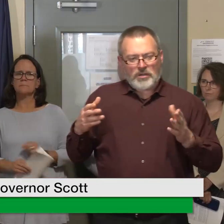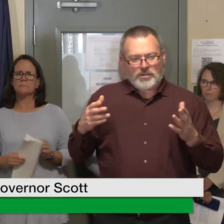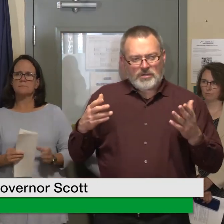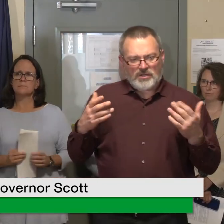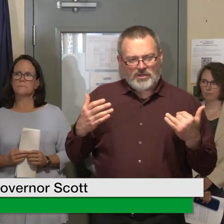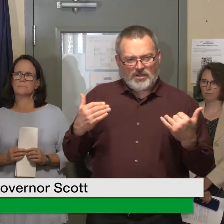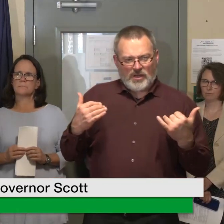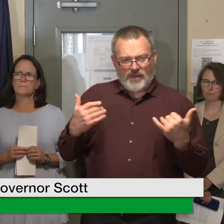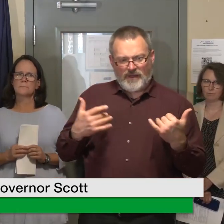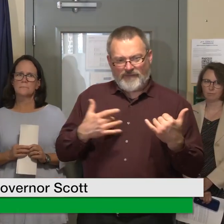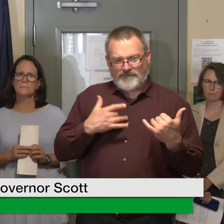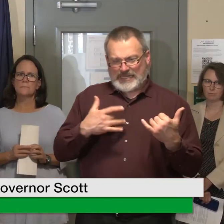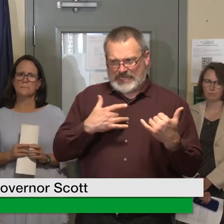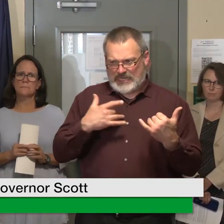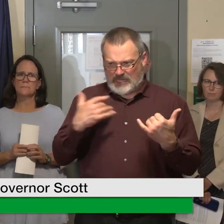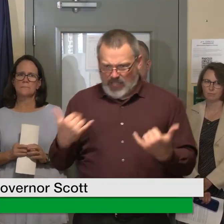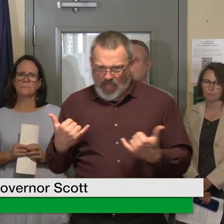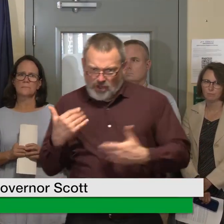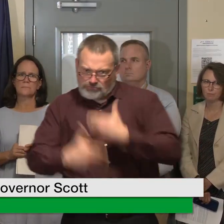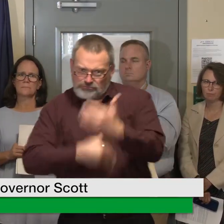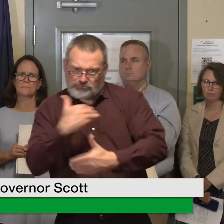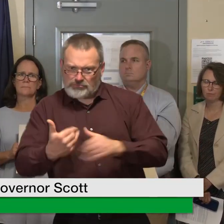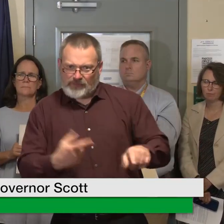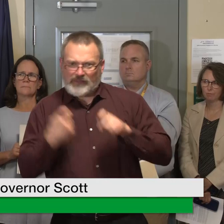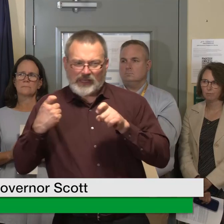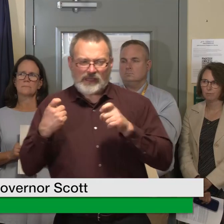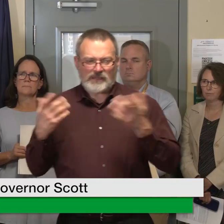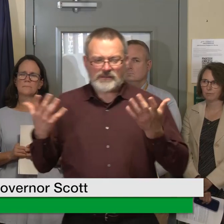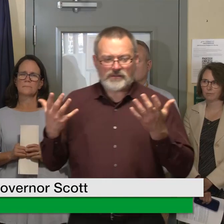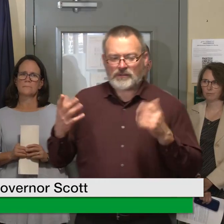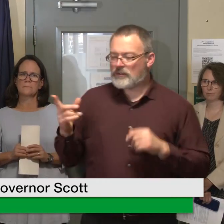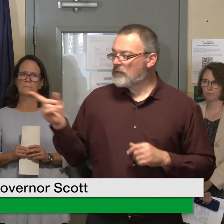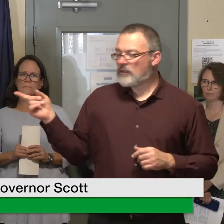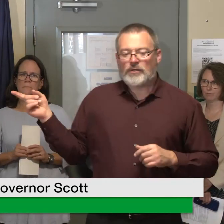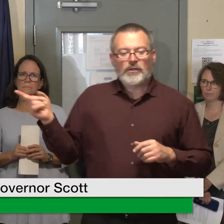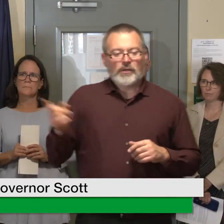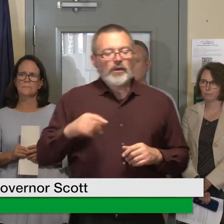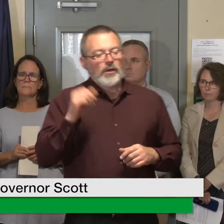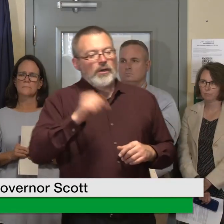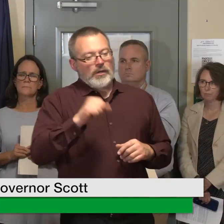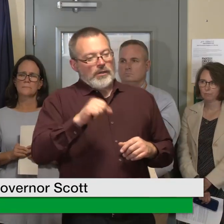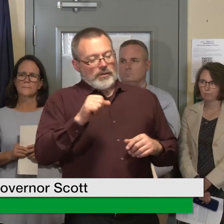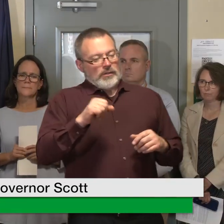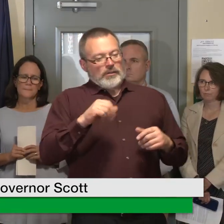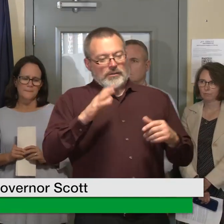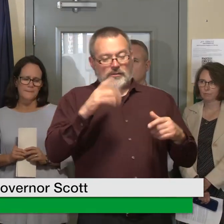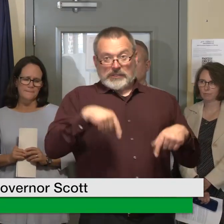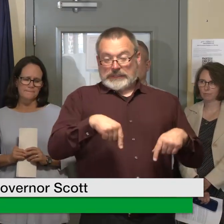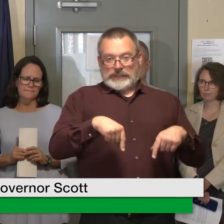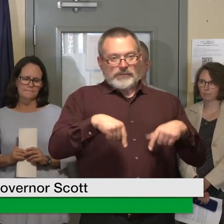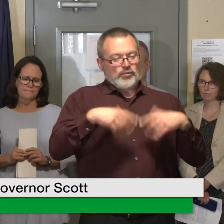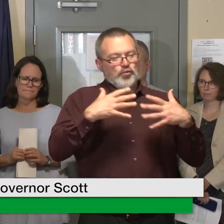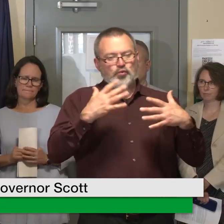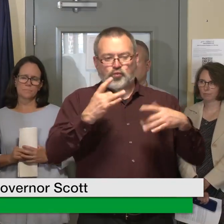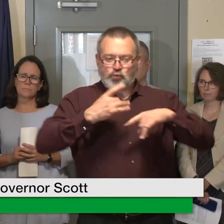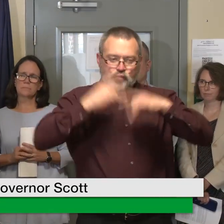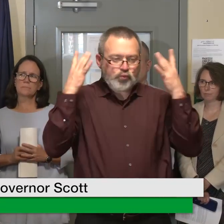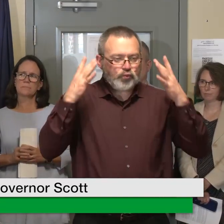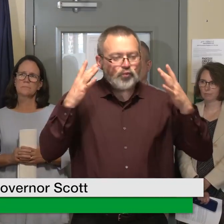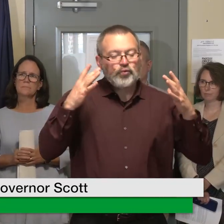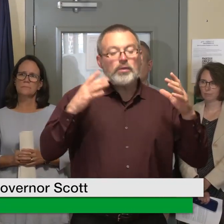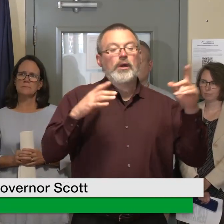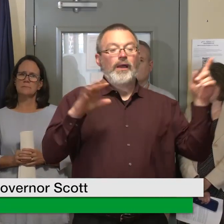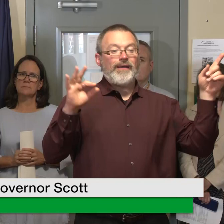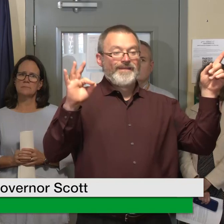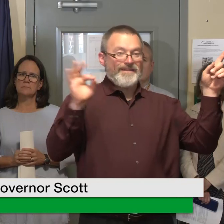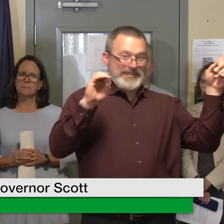I think the severity of the storm and some of what you reported on, I think that FEMA, the president,